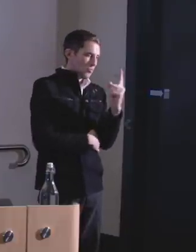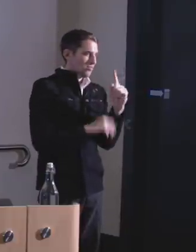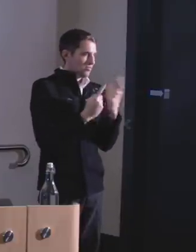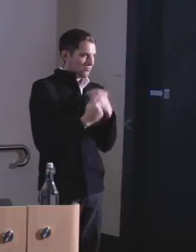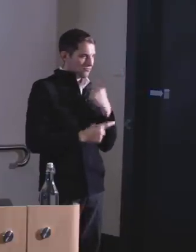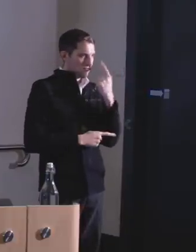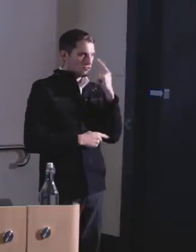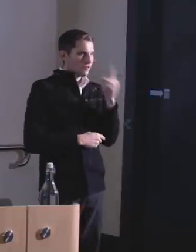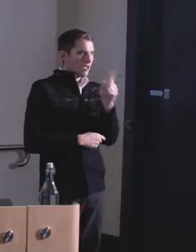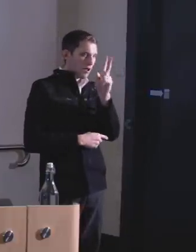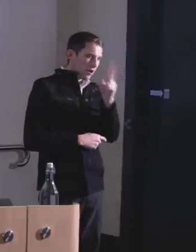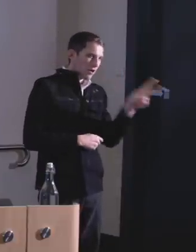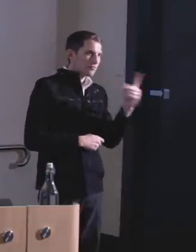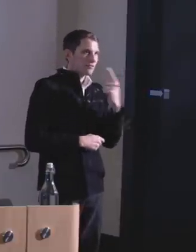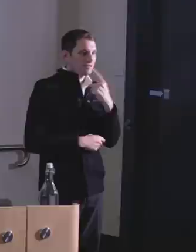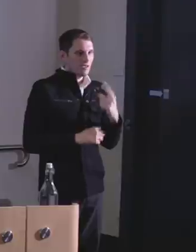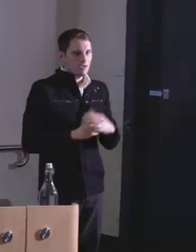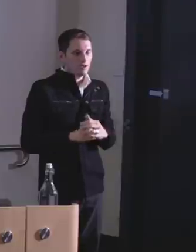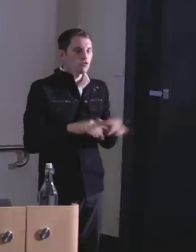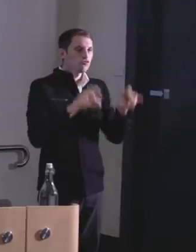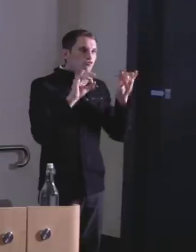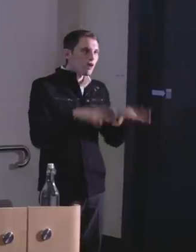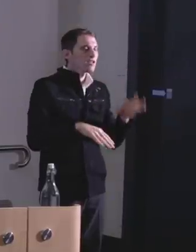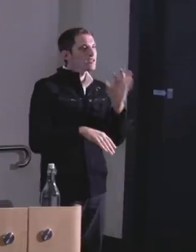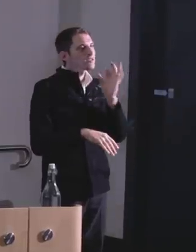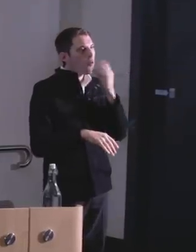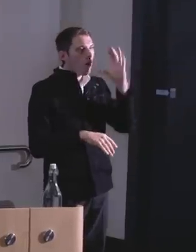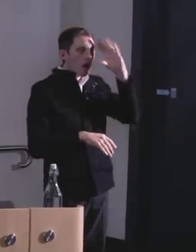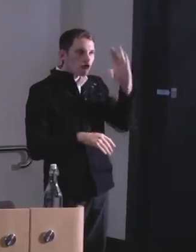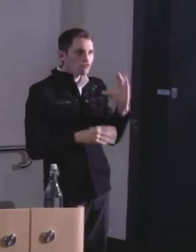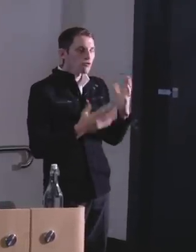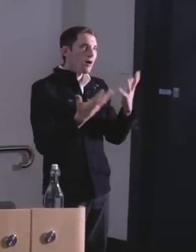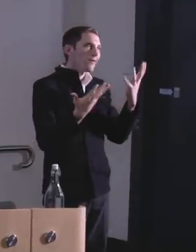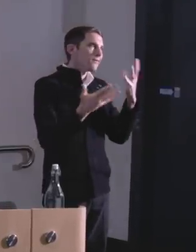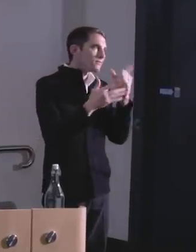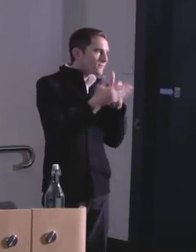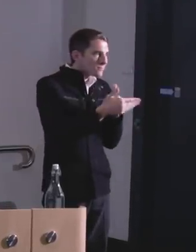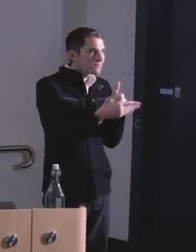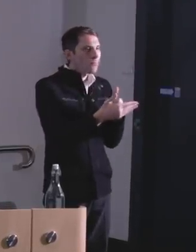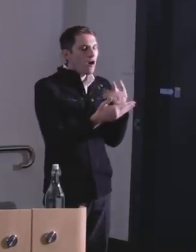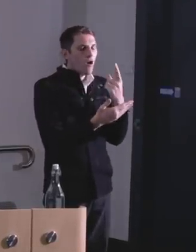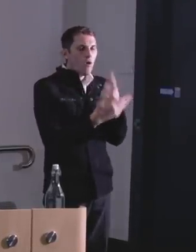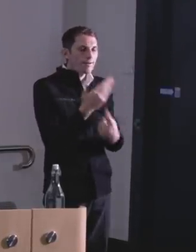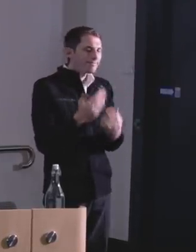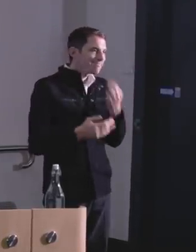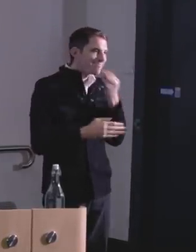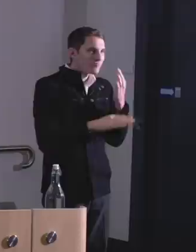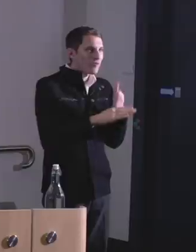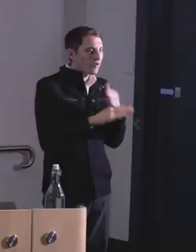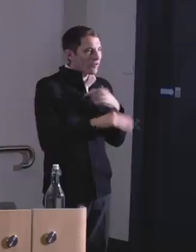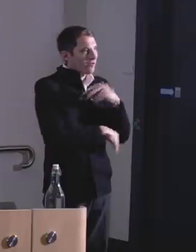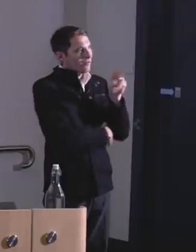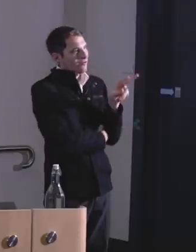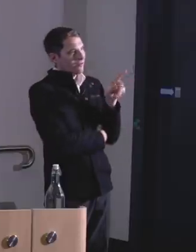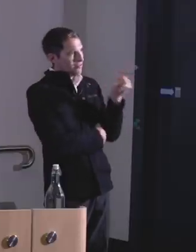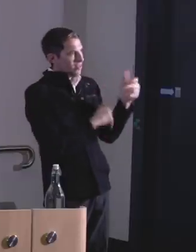that they kept on saying, but Australia is a small country, you know, we can only do so much. And I was going, they're